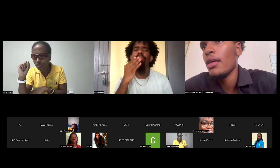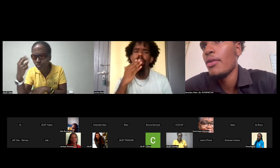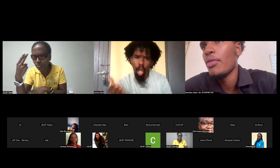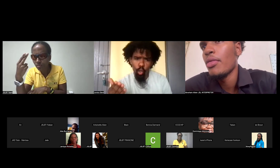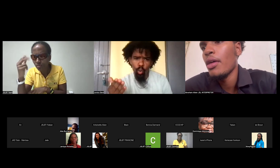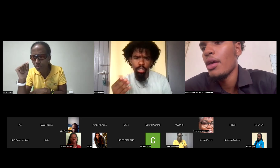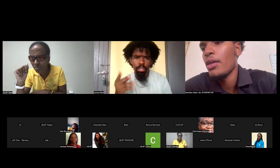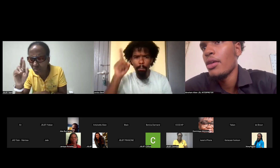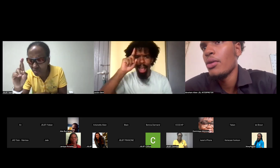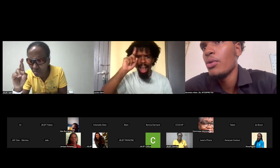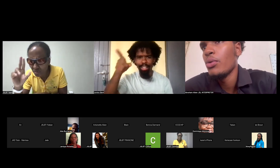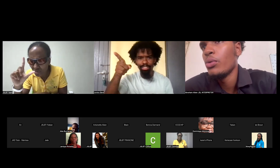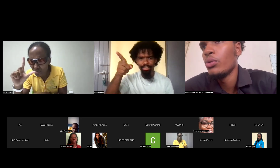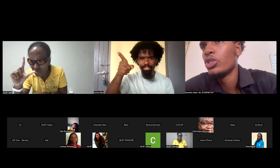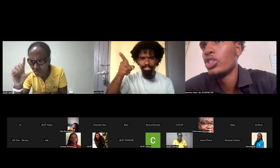Okay. Thank you,